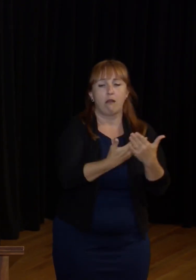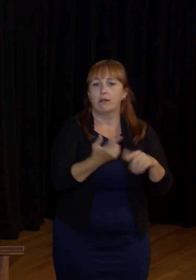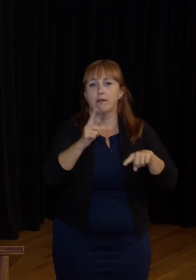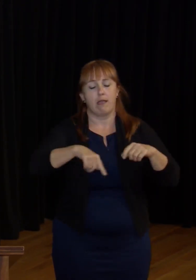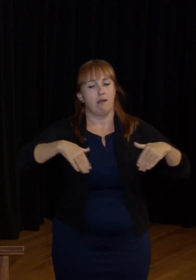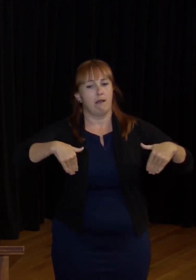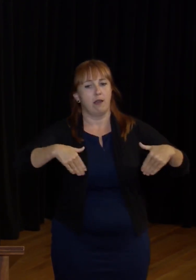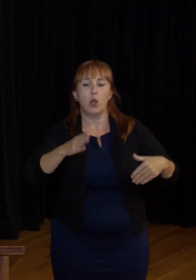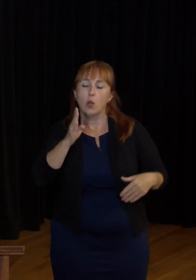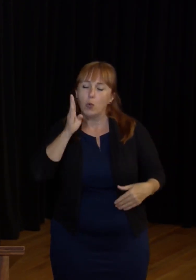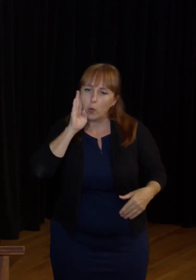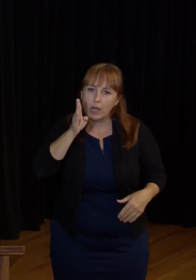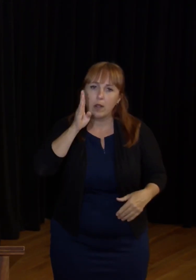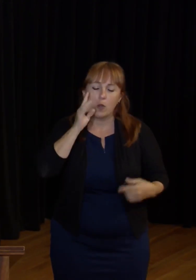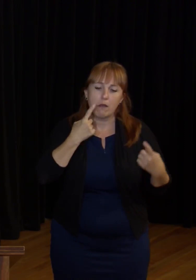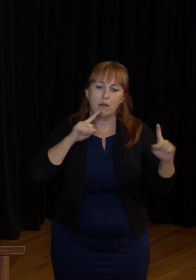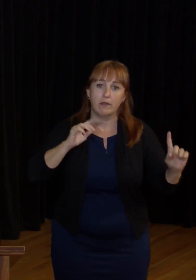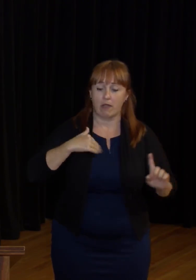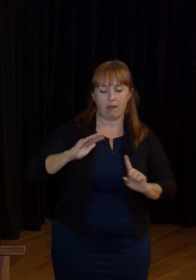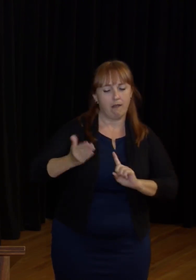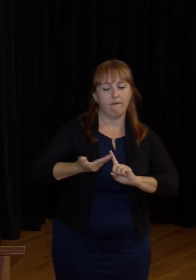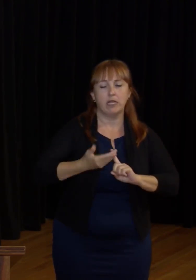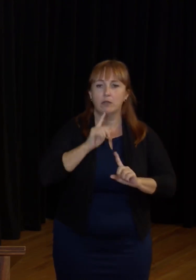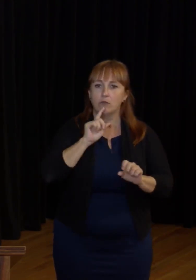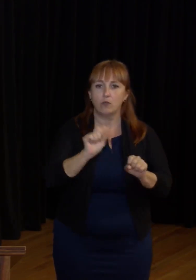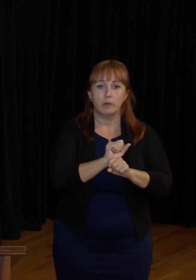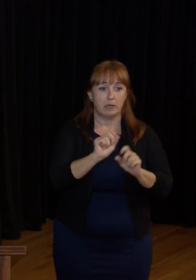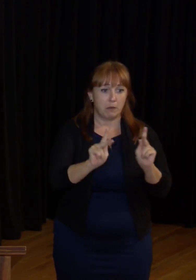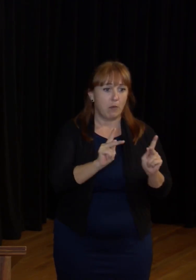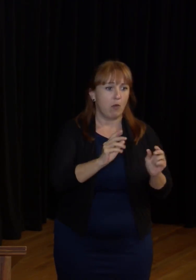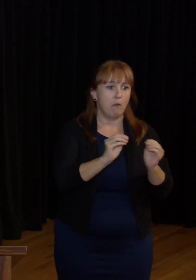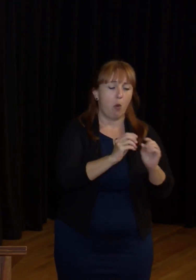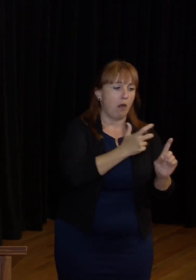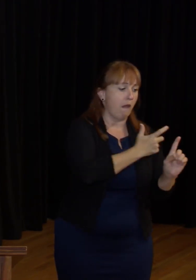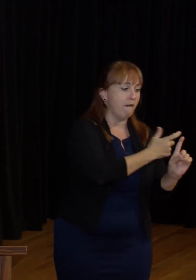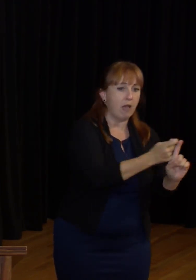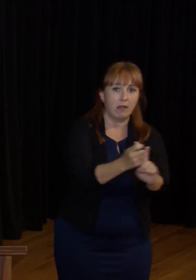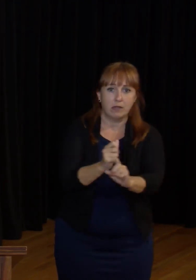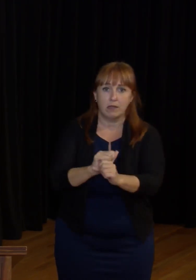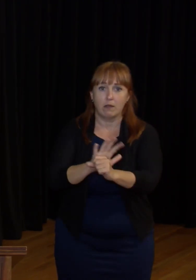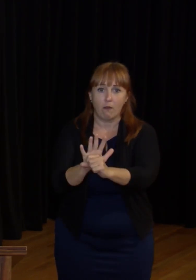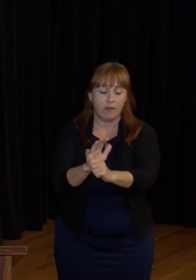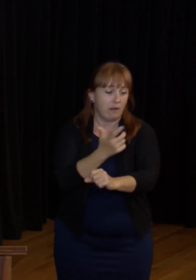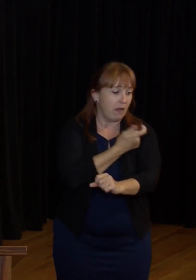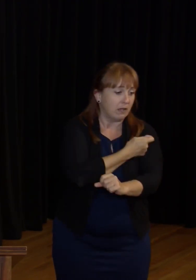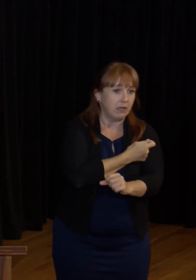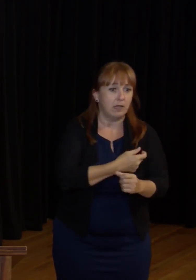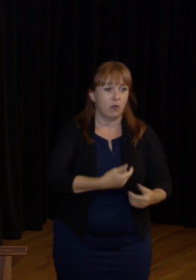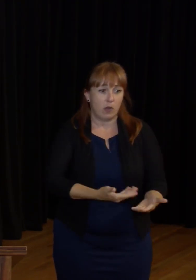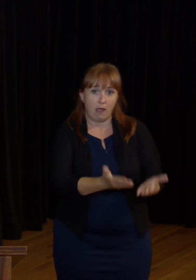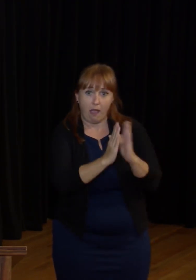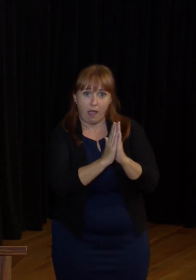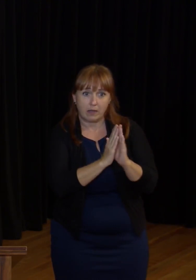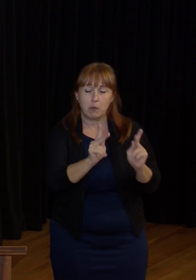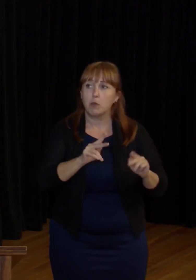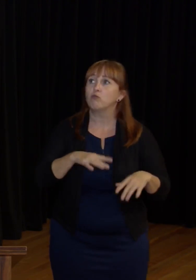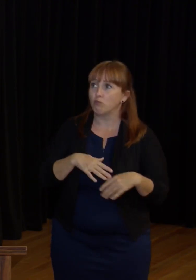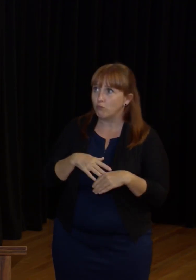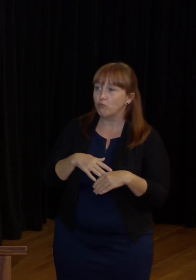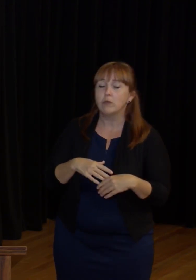but we're going to get there because I'm convinced with the amount of vaccinations and the way our community has responded to what we've asked of them, that we're going to get